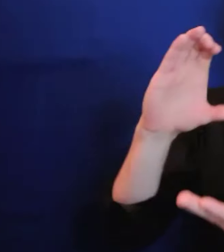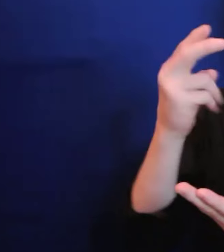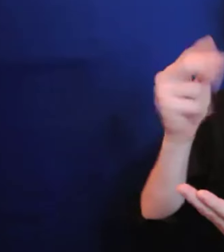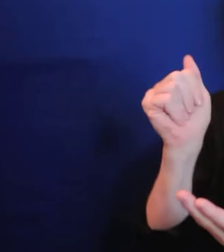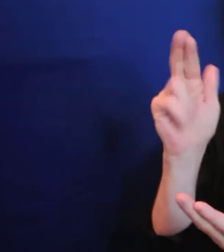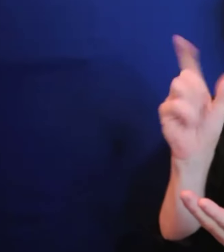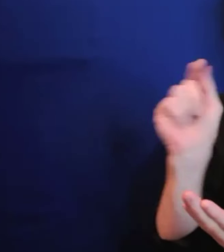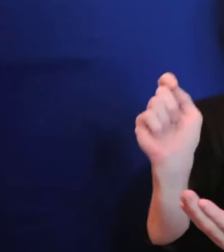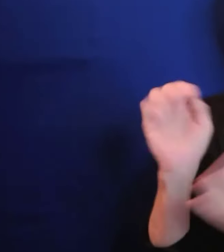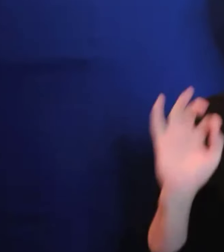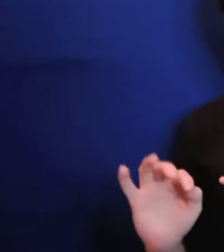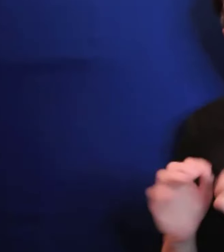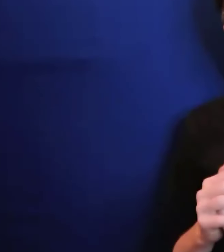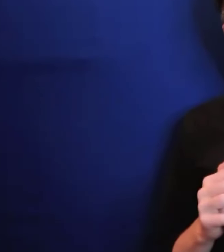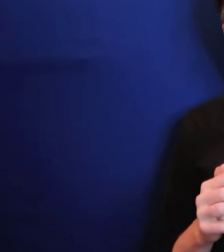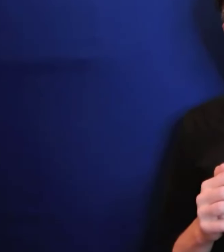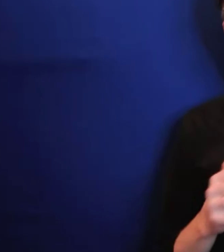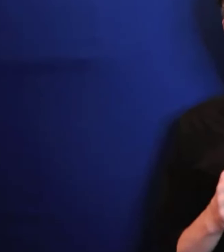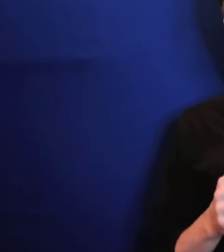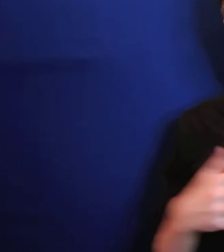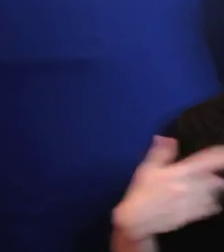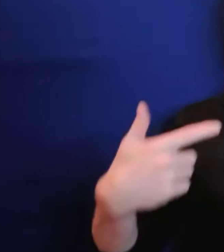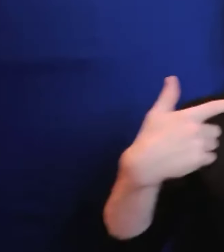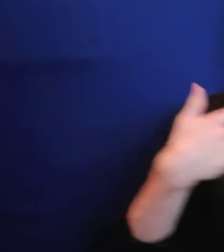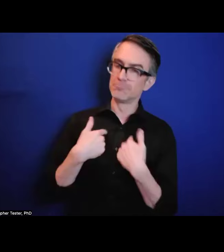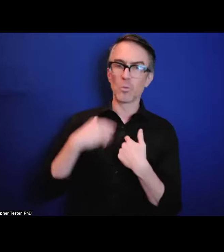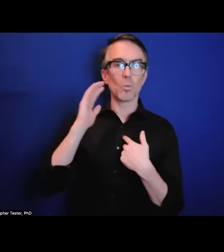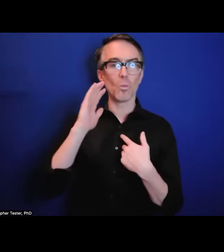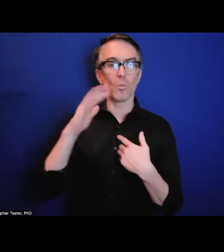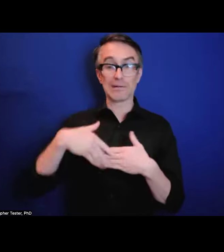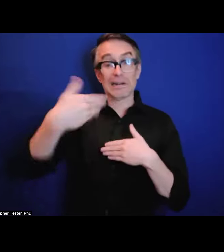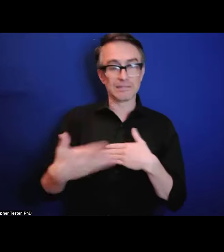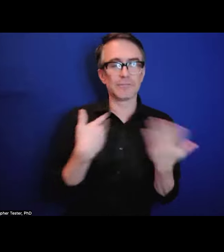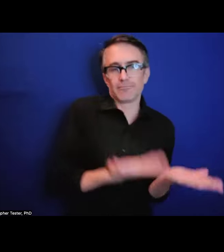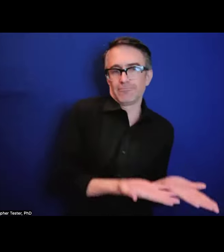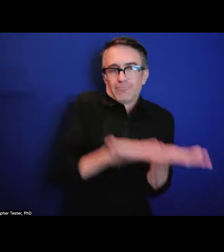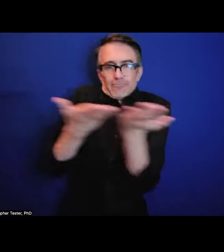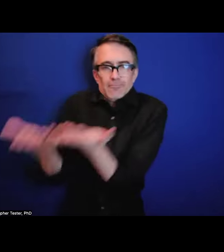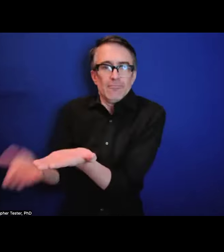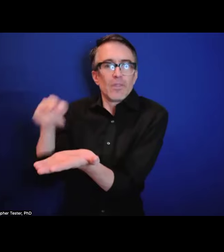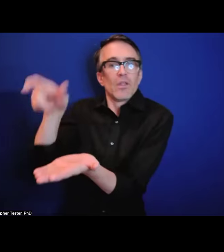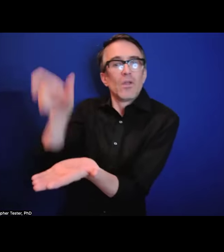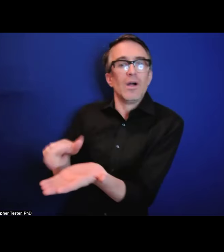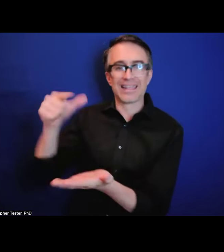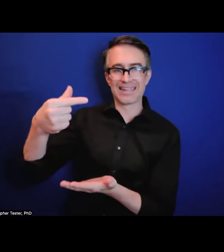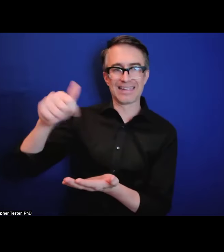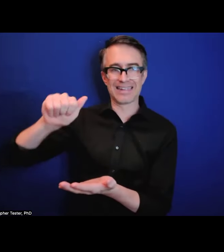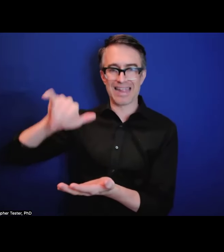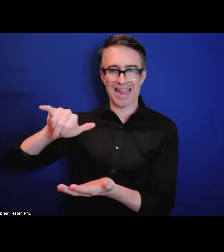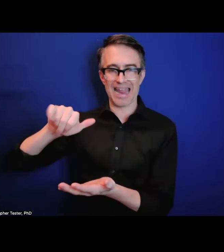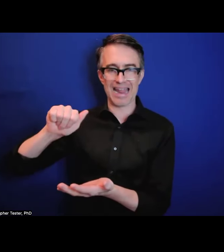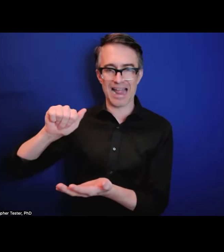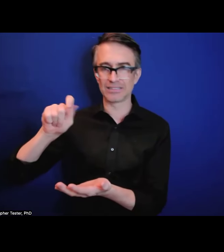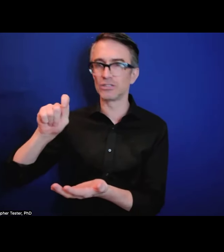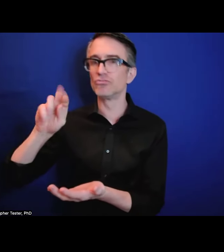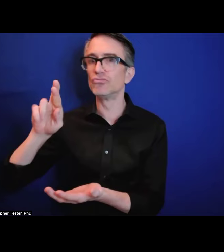And we are going to pass to Gayatri, who's going to take us through, with all of this context, she's going to take us through a participatory exercise